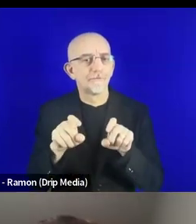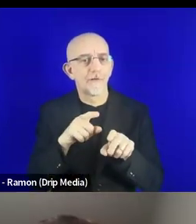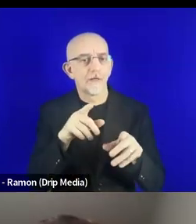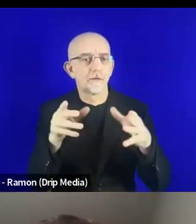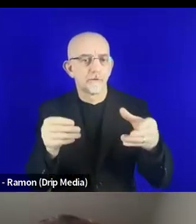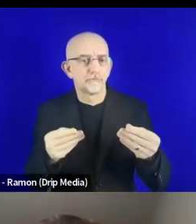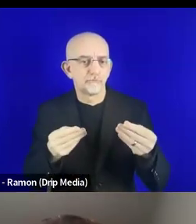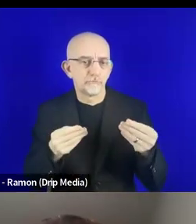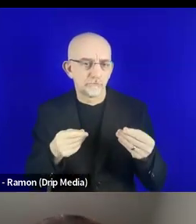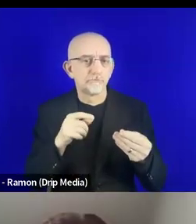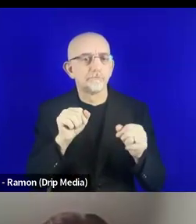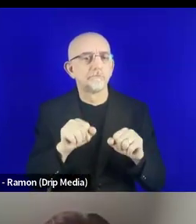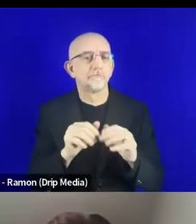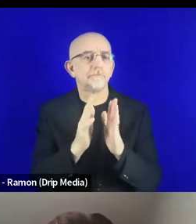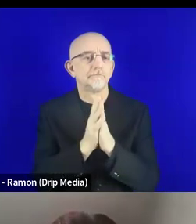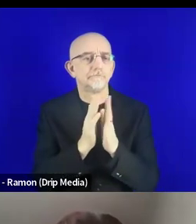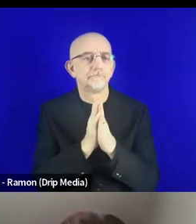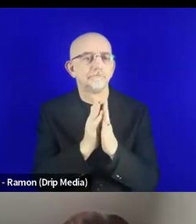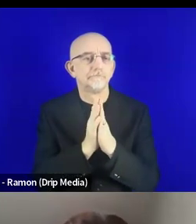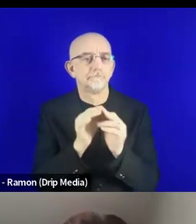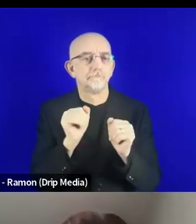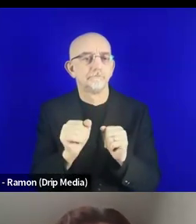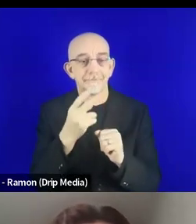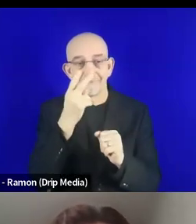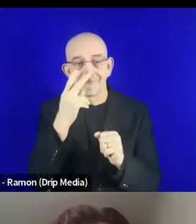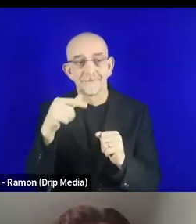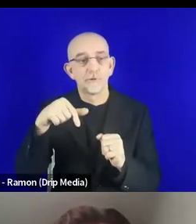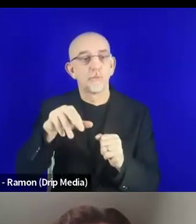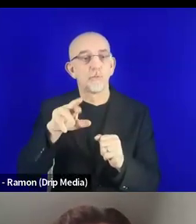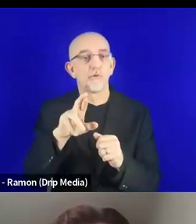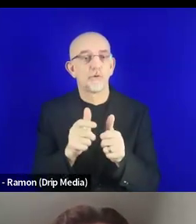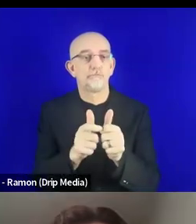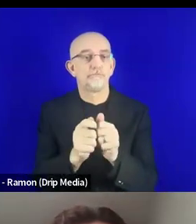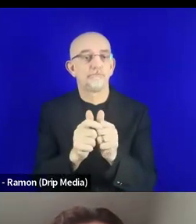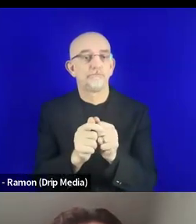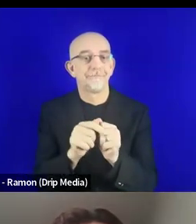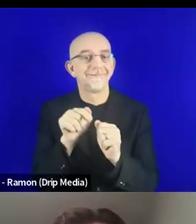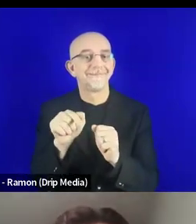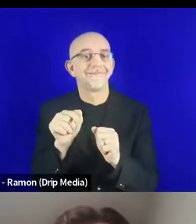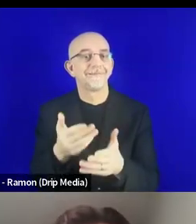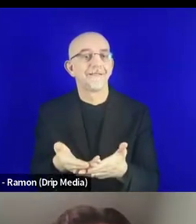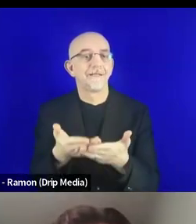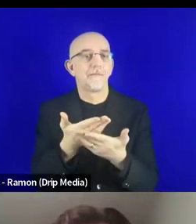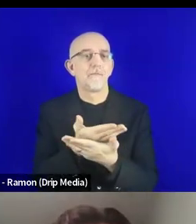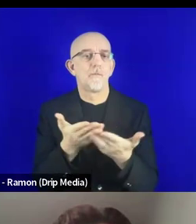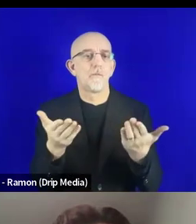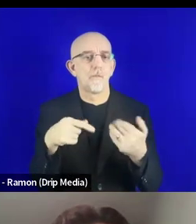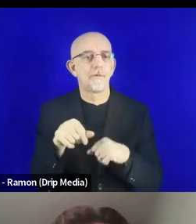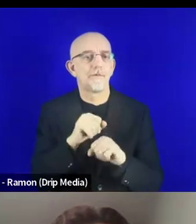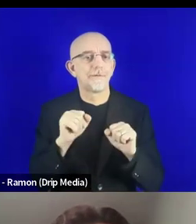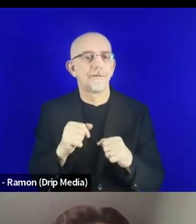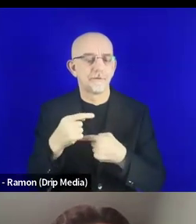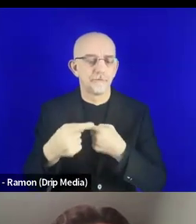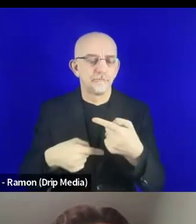forward. And I think I would just leave it there with a great big thank you to everybody involved, and hope everybody has a good afternoon, or